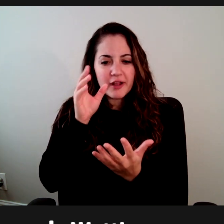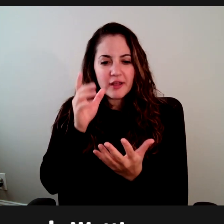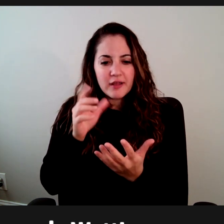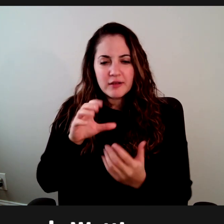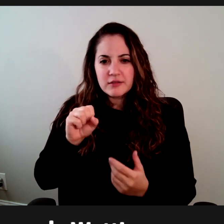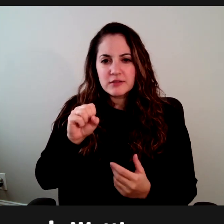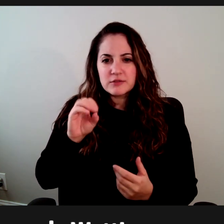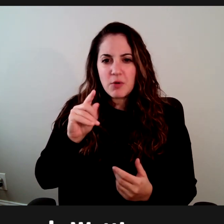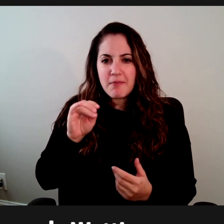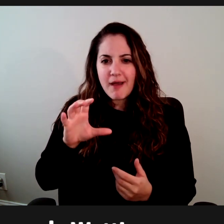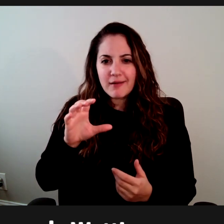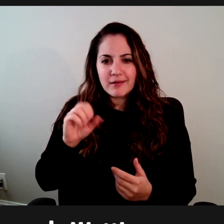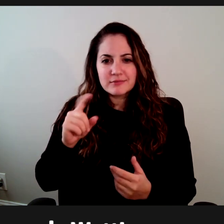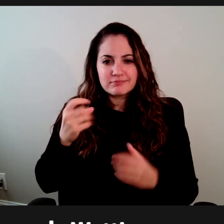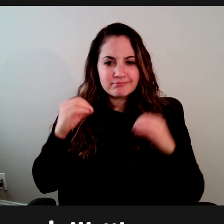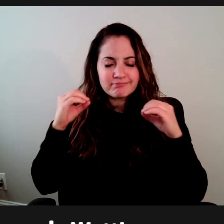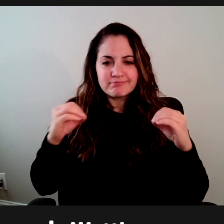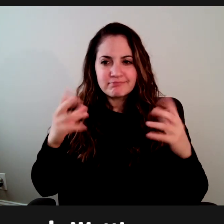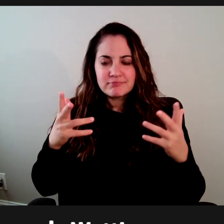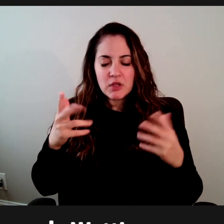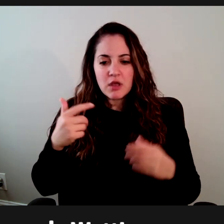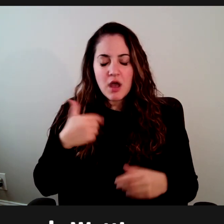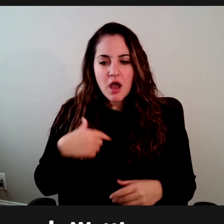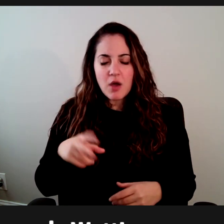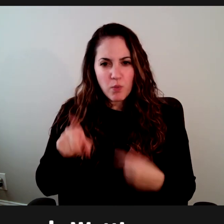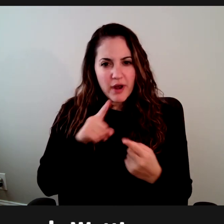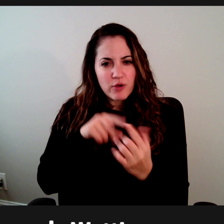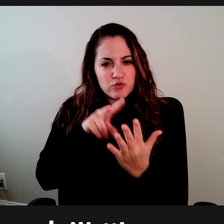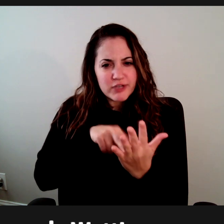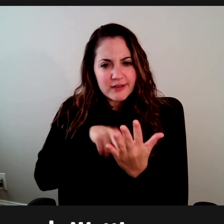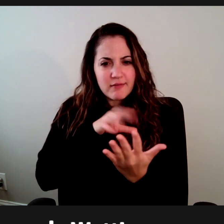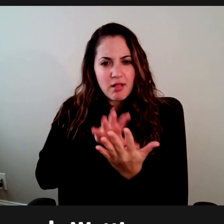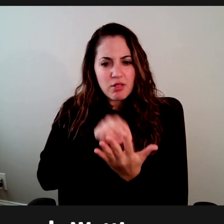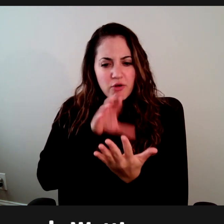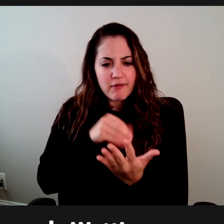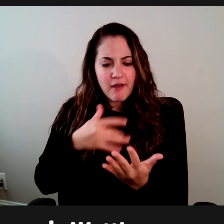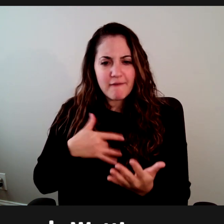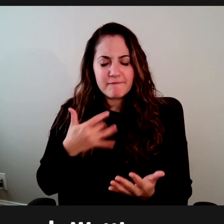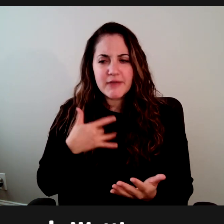this was. I did have this big feeling in my body of almost